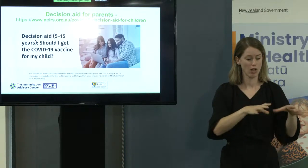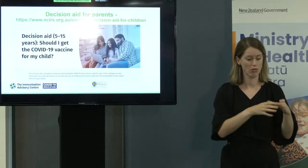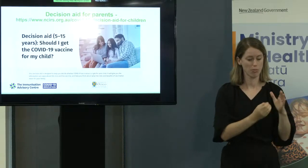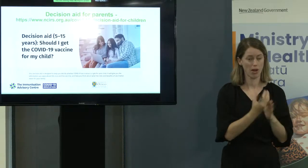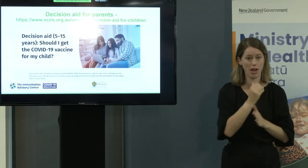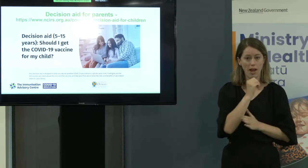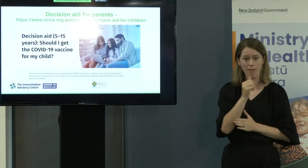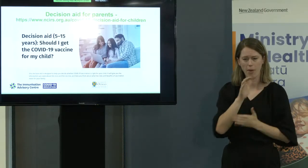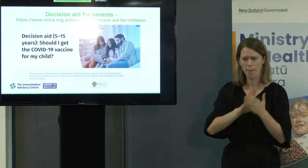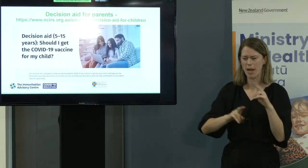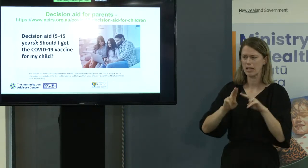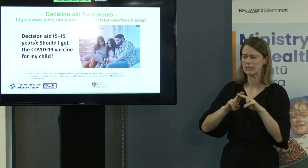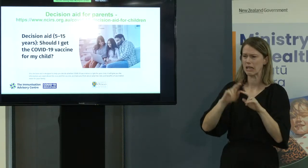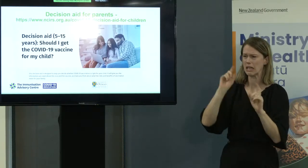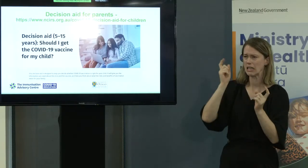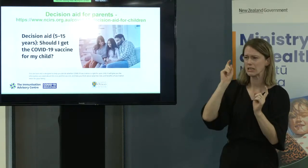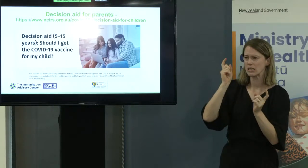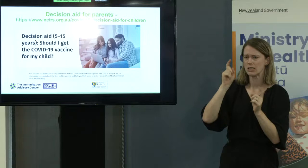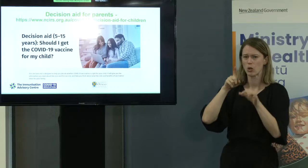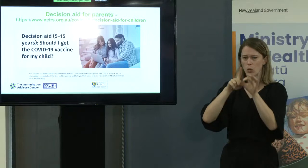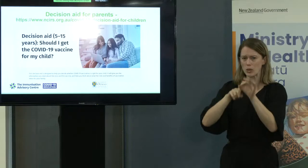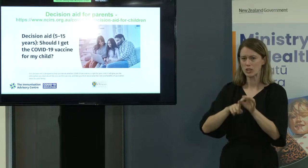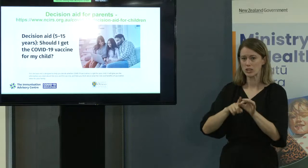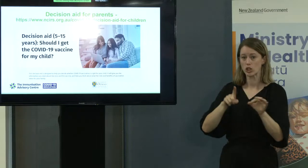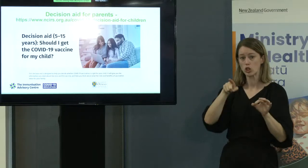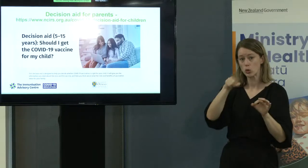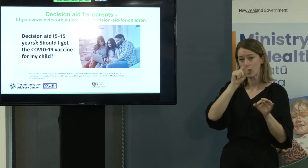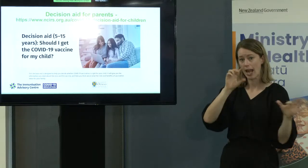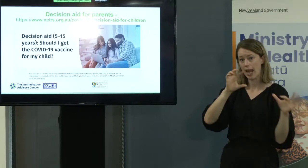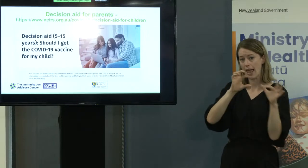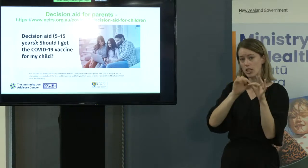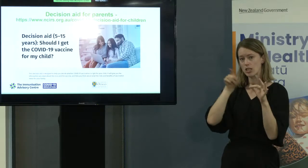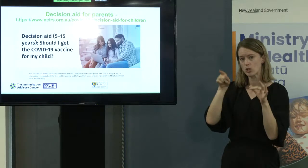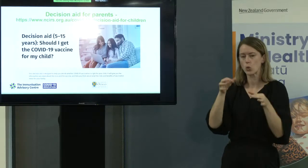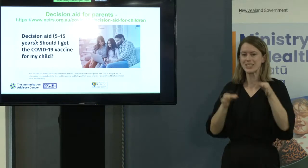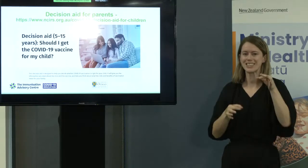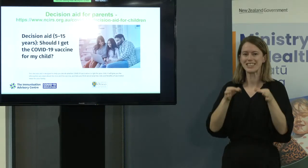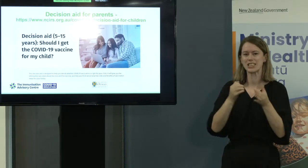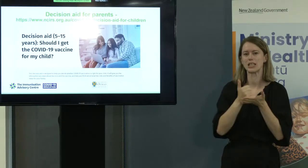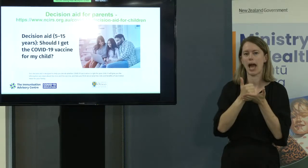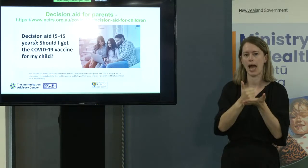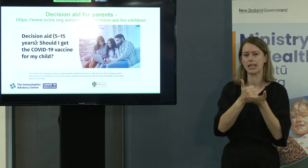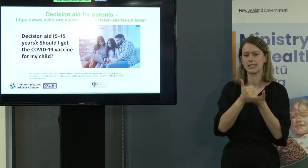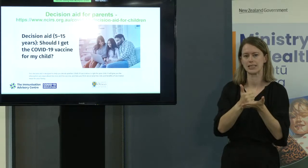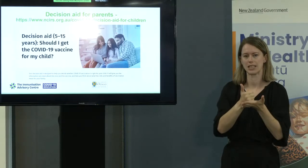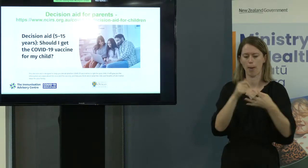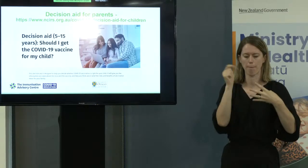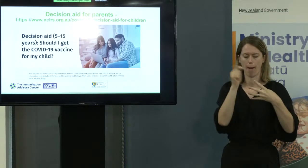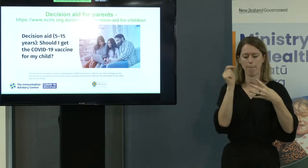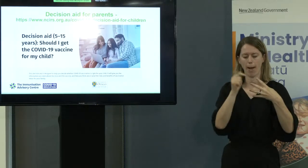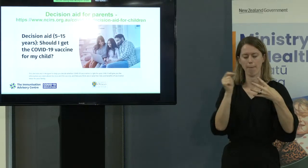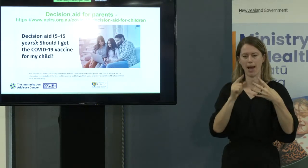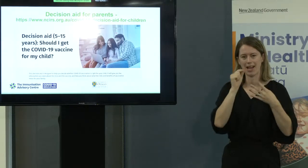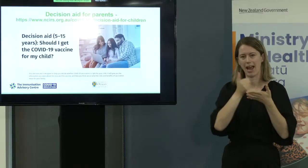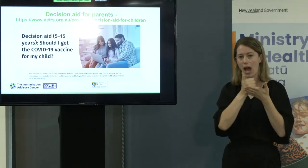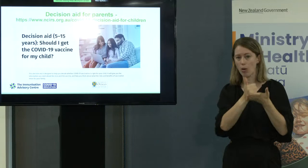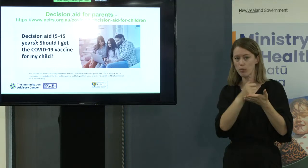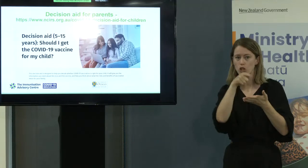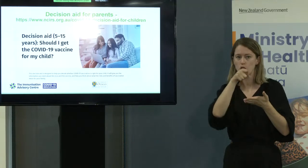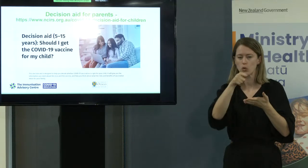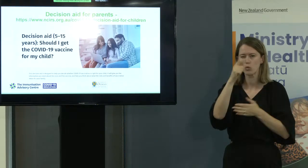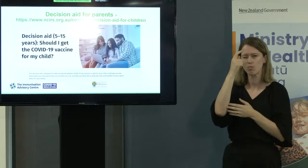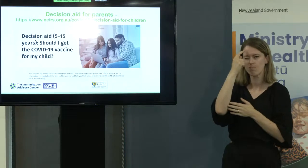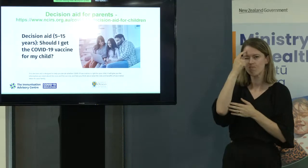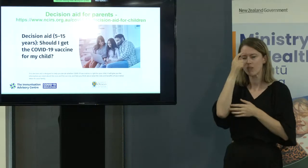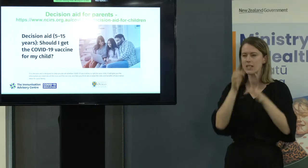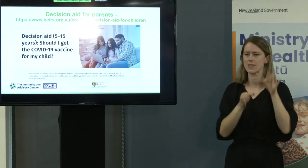parents who have a lot of questions, this link to the decision aid that takes you through point by point may be something